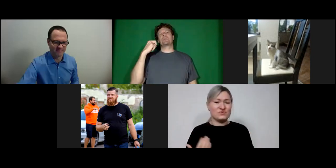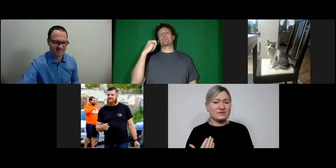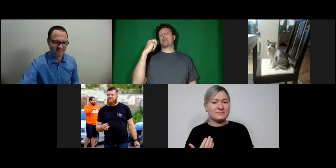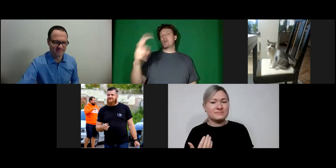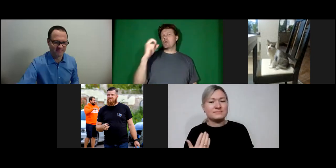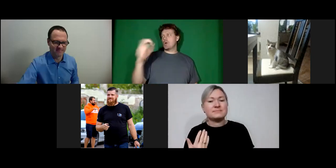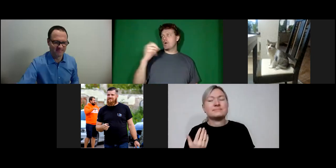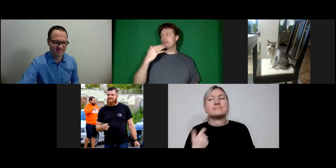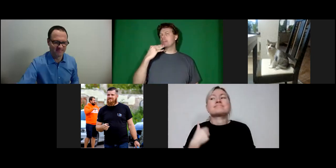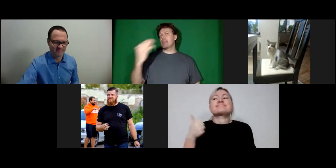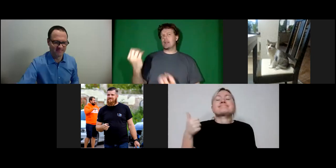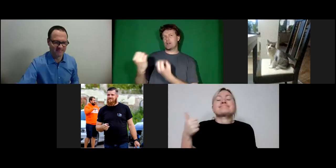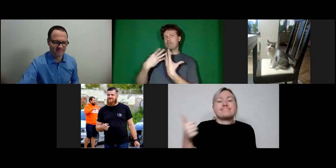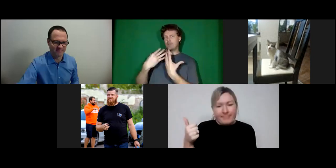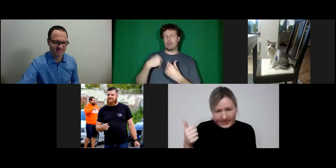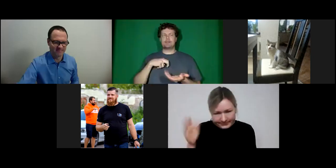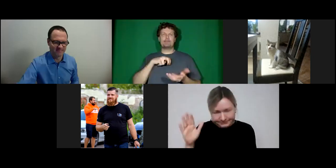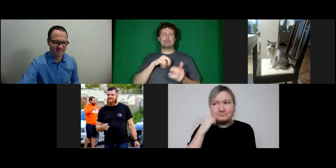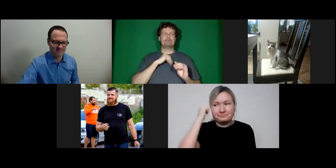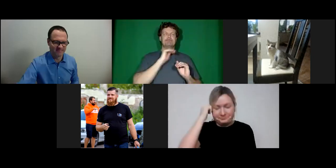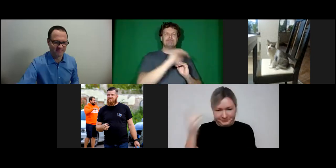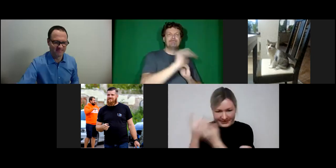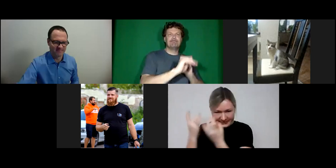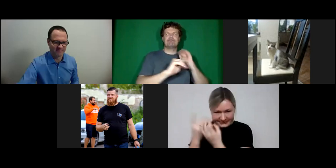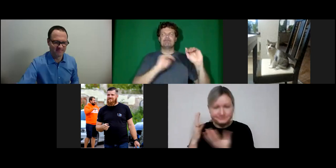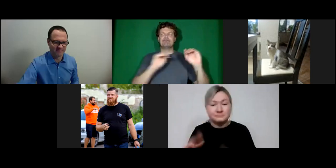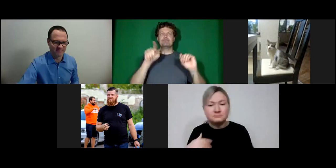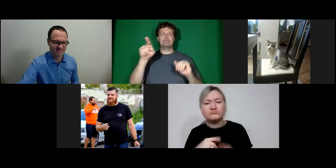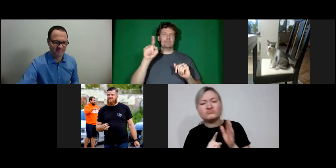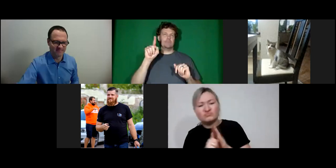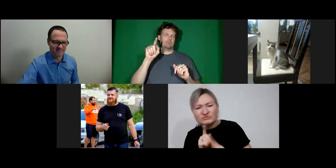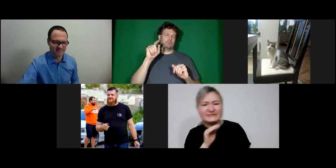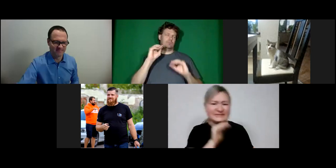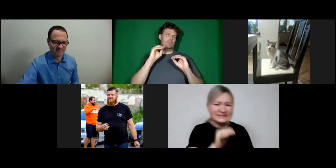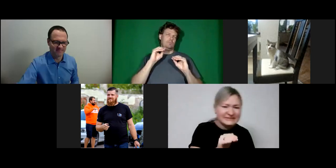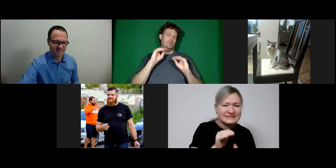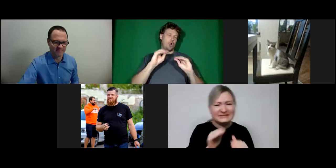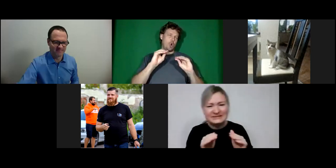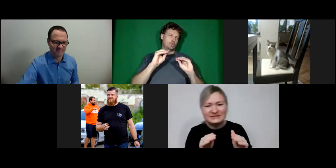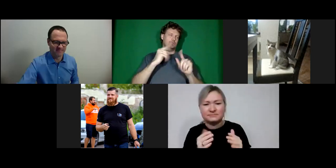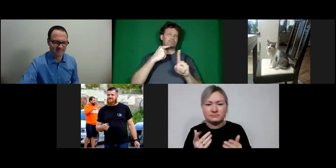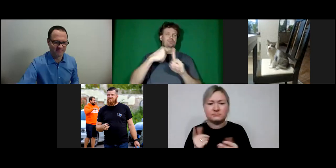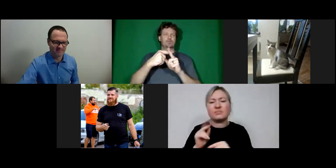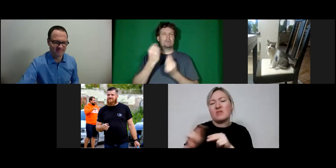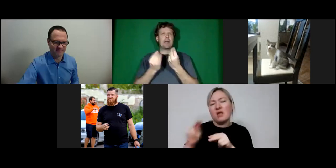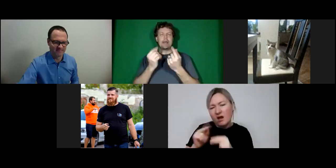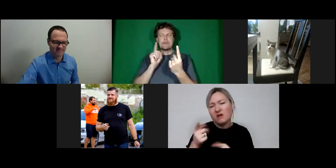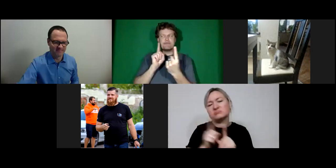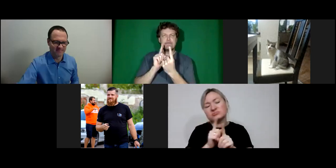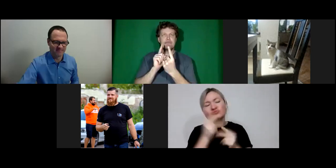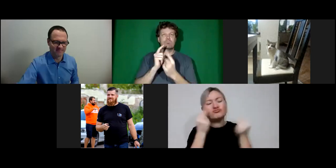need to go to your coach and tell them that you're having a communication problem. You need to go to your players and tell them that you're having a communication issue. You need to be the